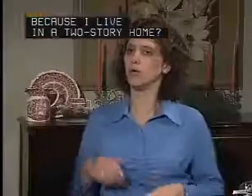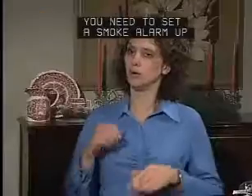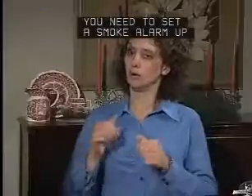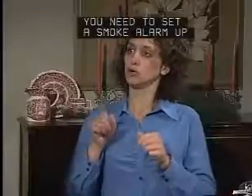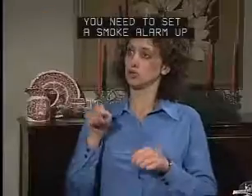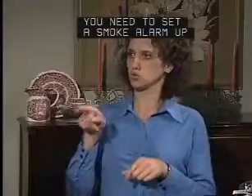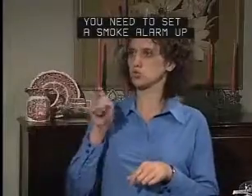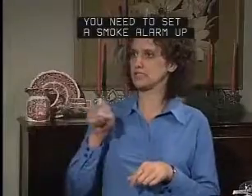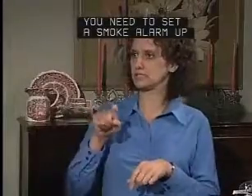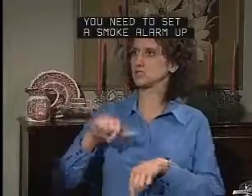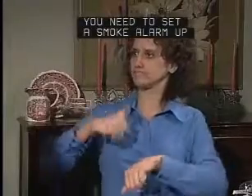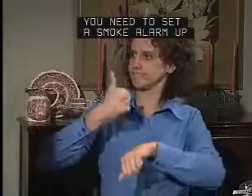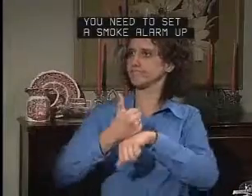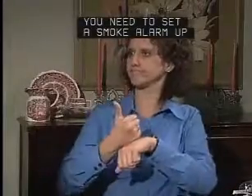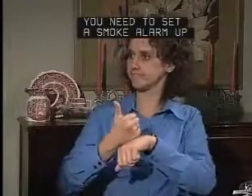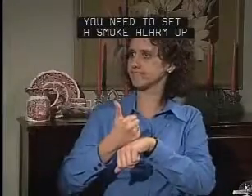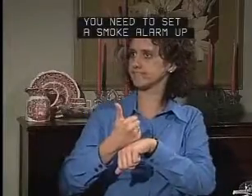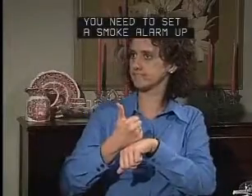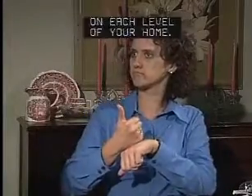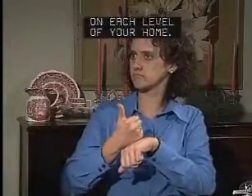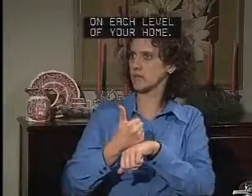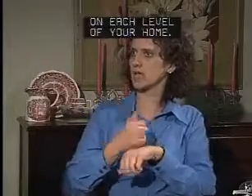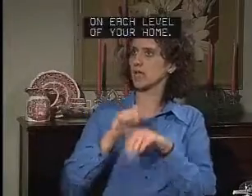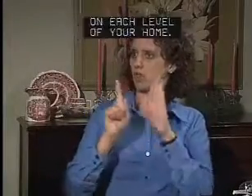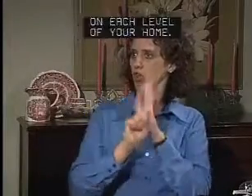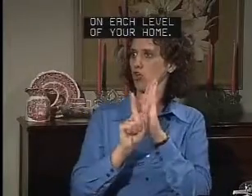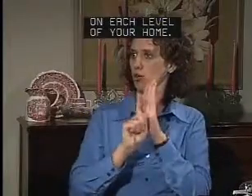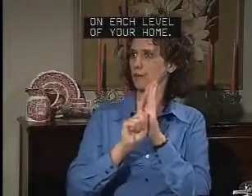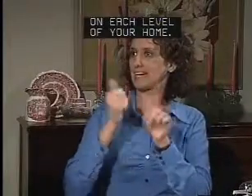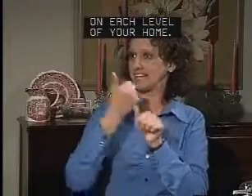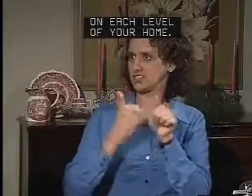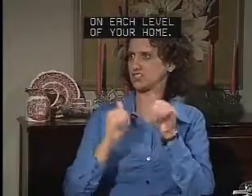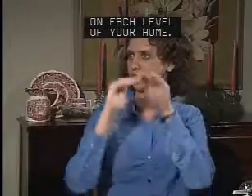You need to set a smoke alarm up on each level of your home.